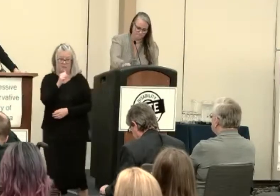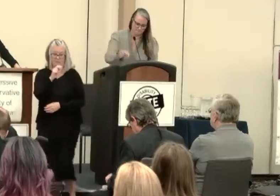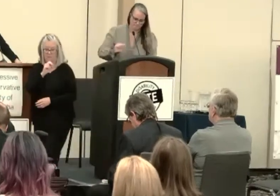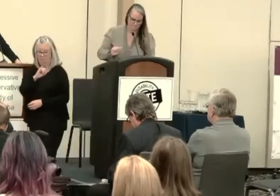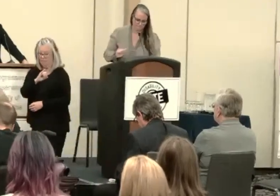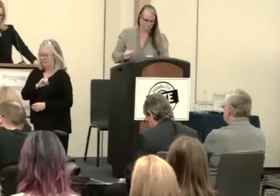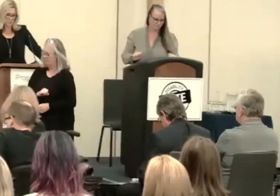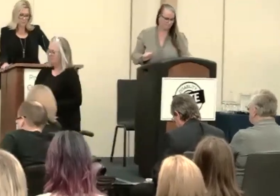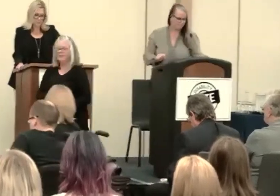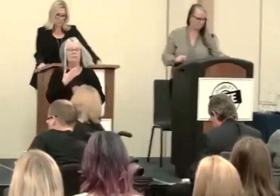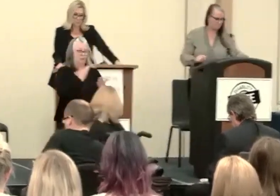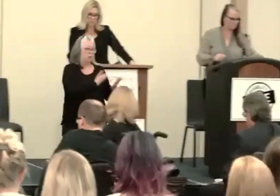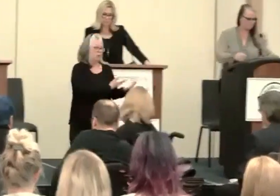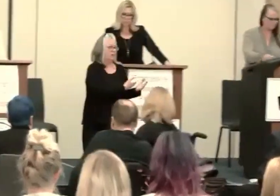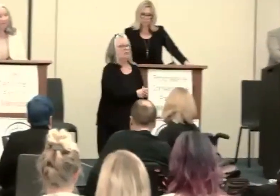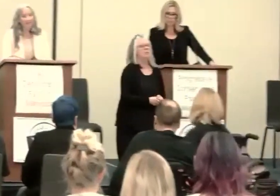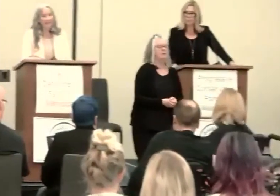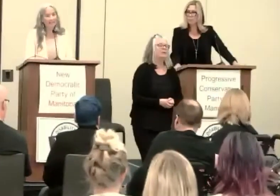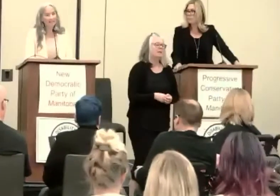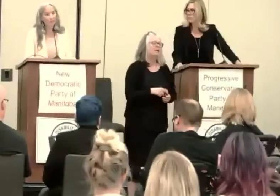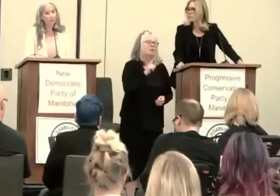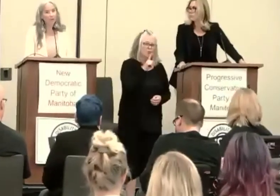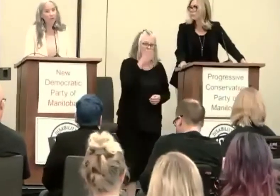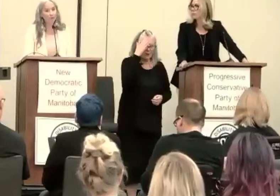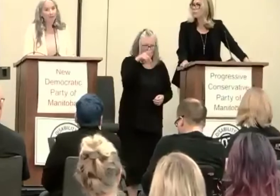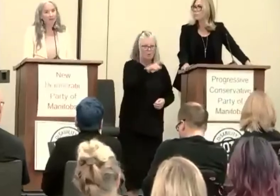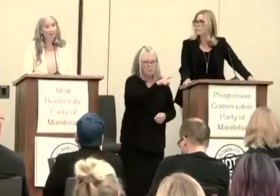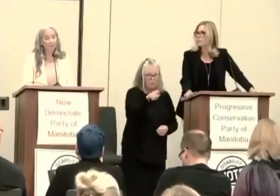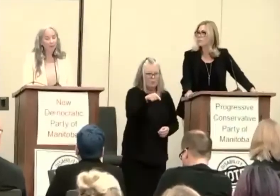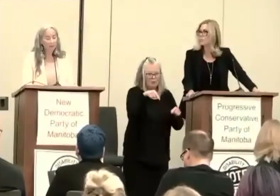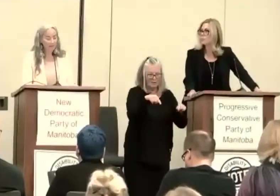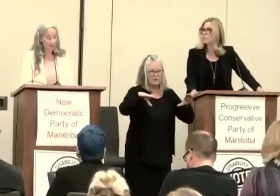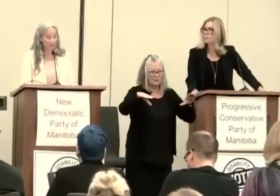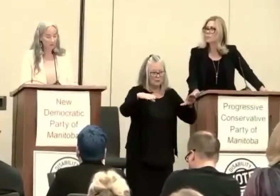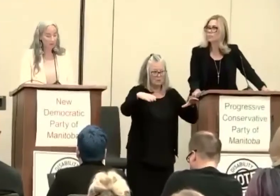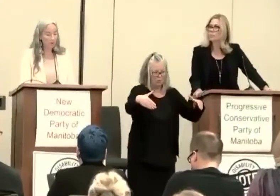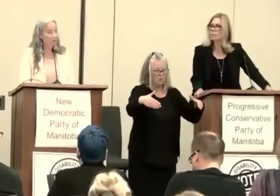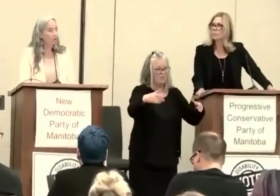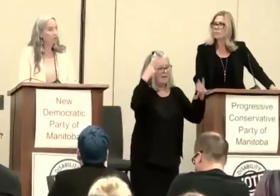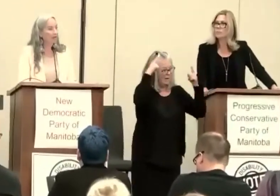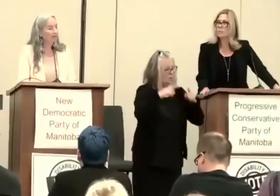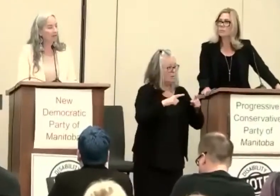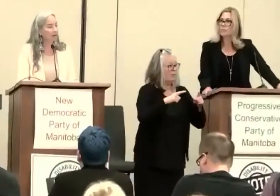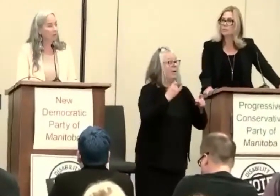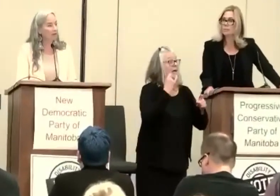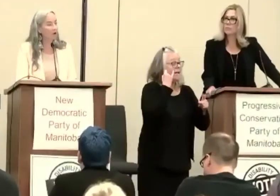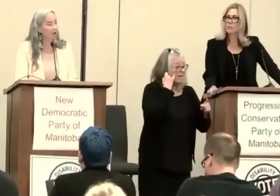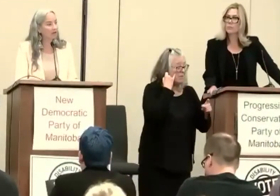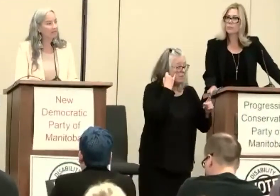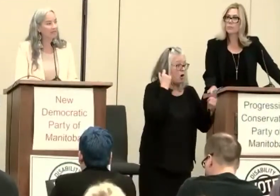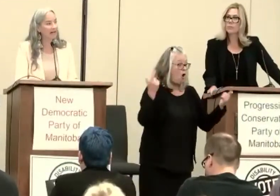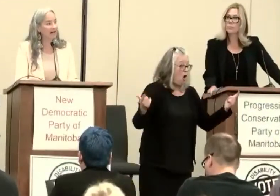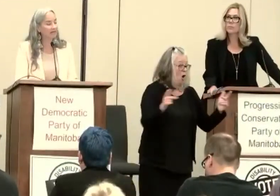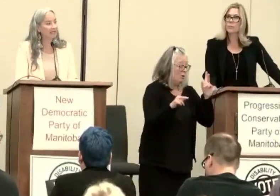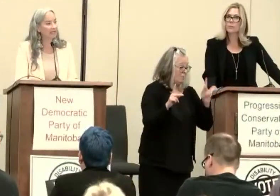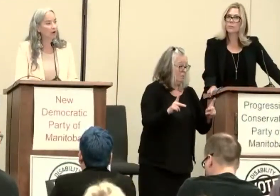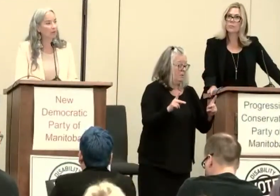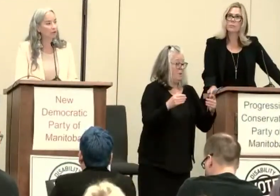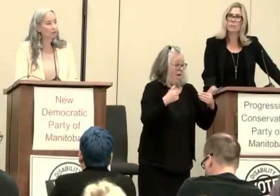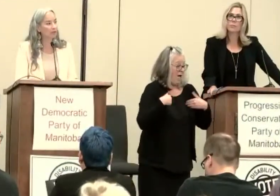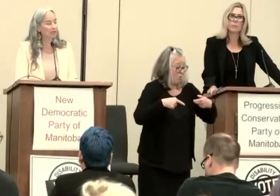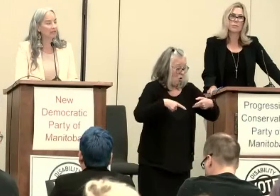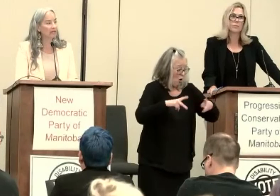Miigwech. Certainly, I think everyone in this room would agree that communities are stronger when all of us have